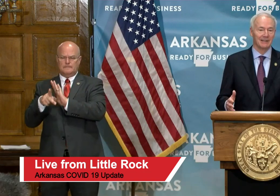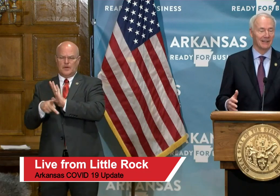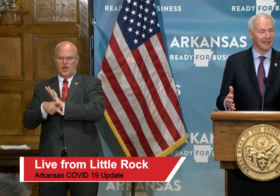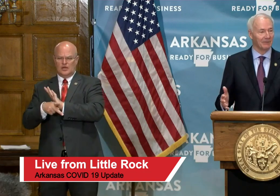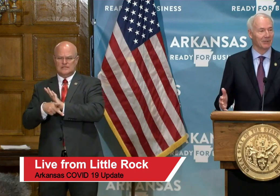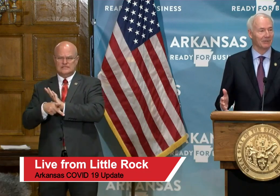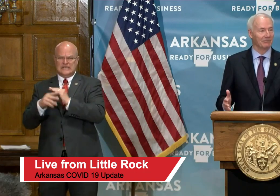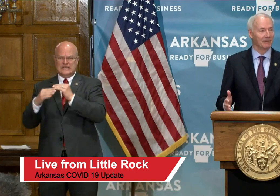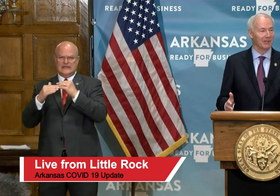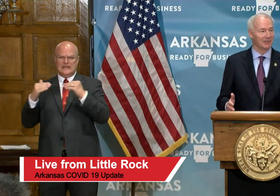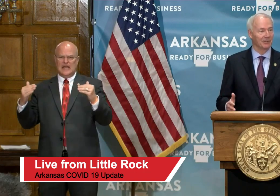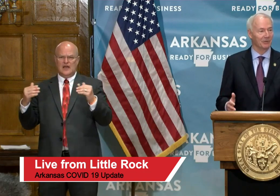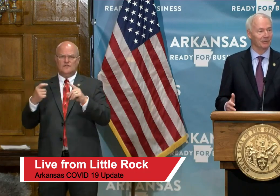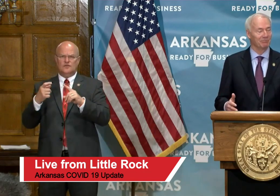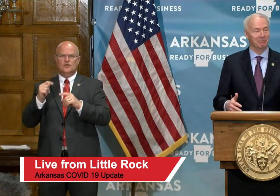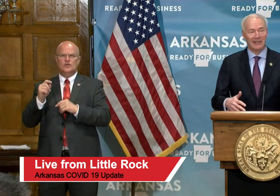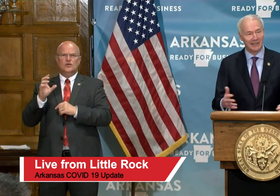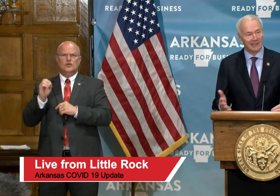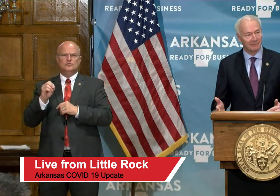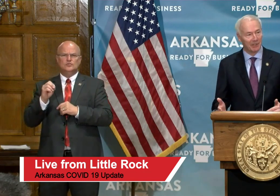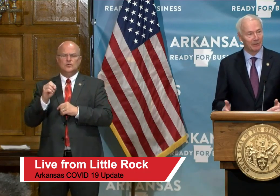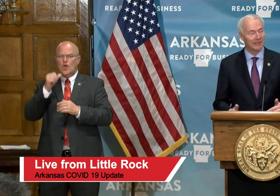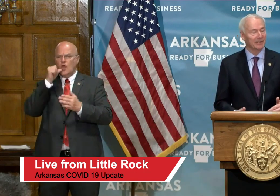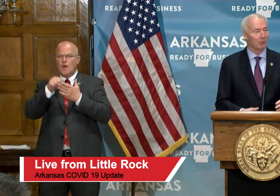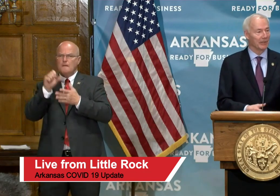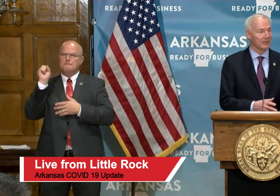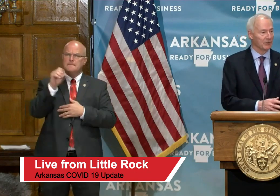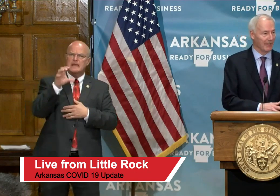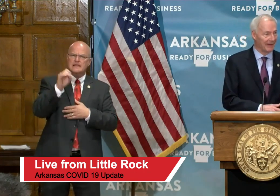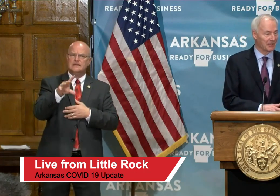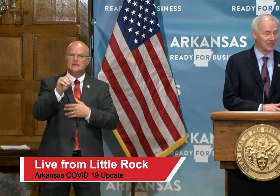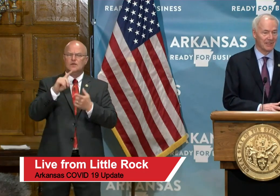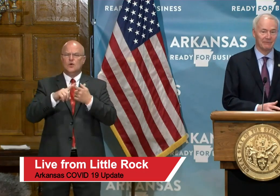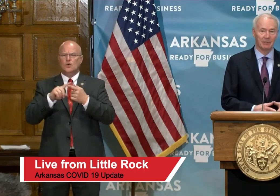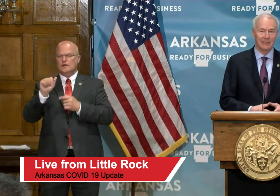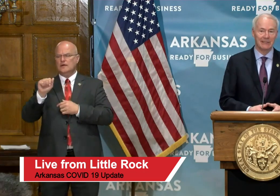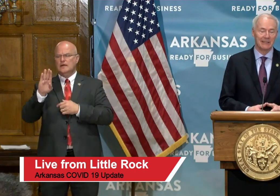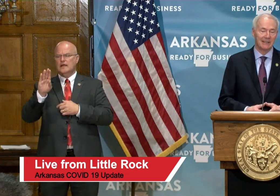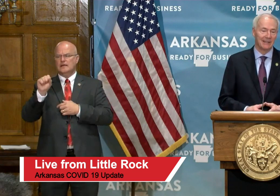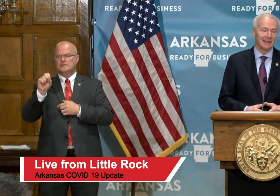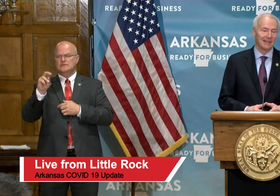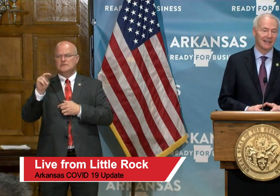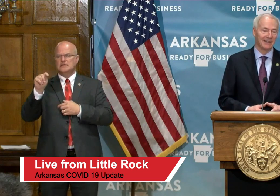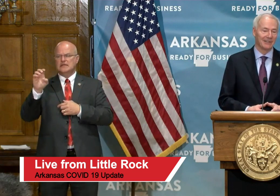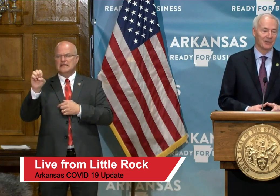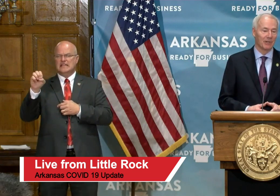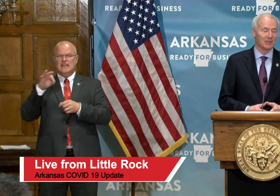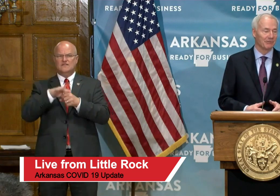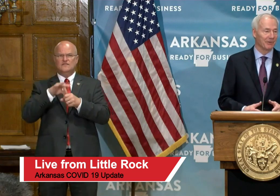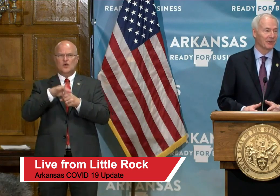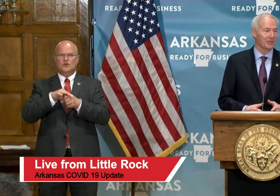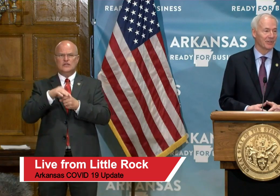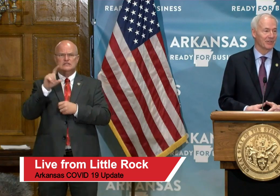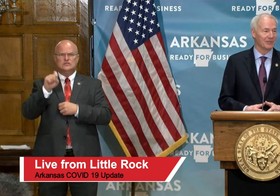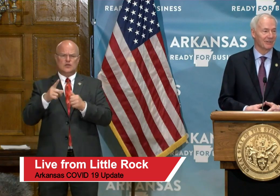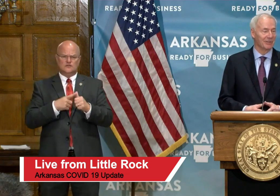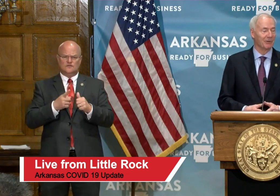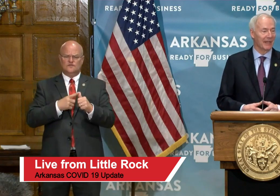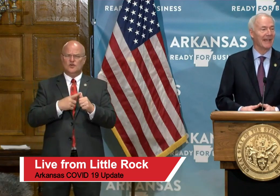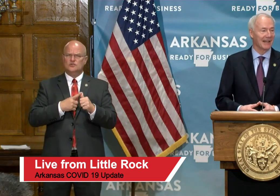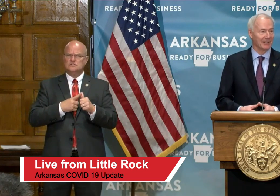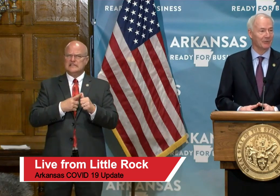policy level to mail-in voting or into absentee voting, it's a question first